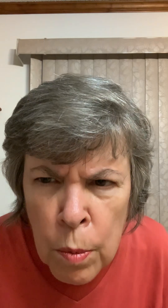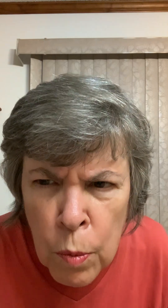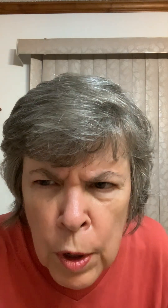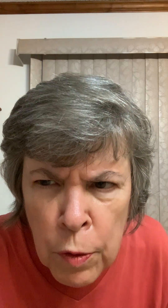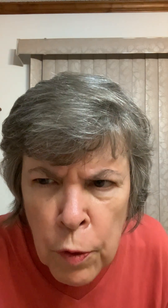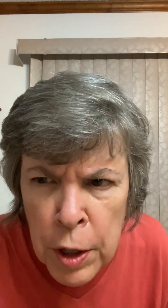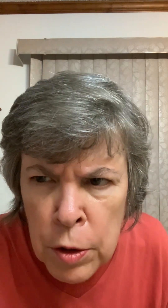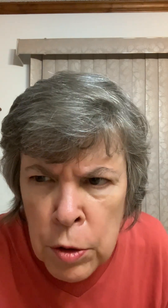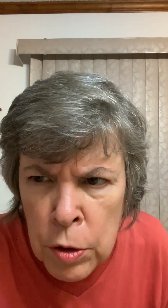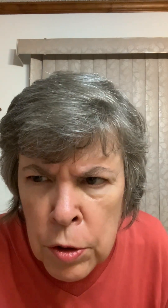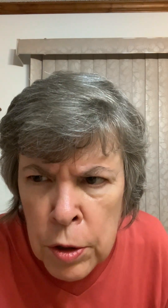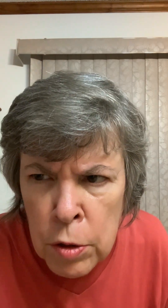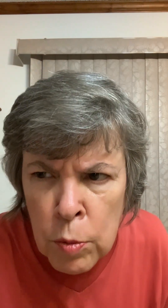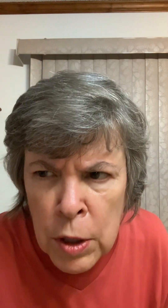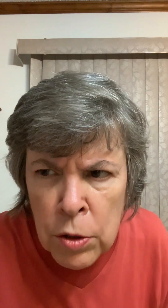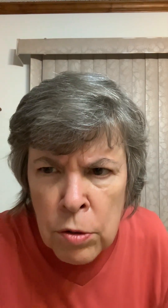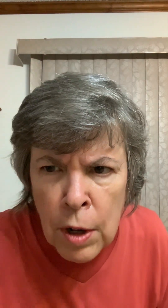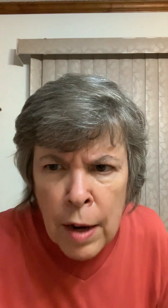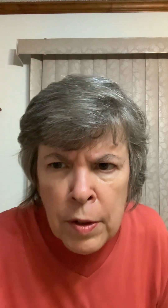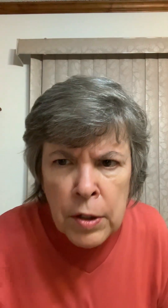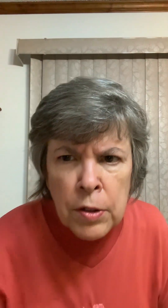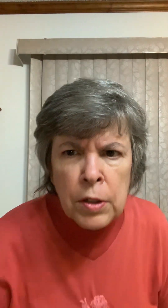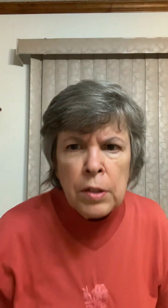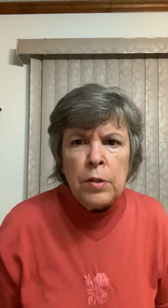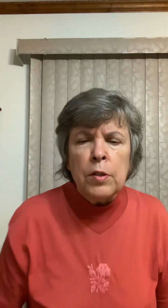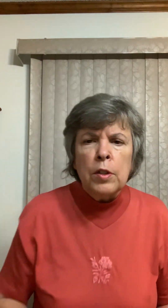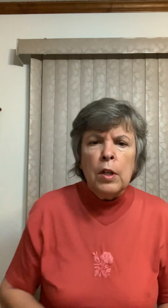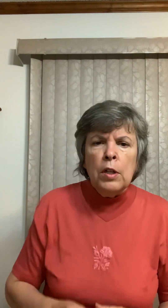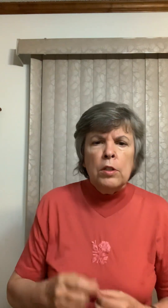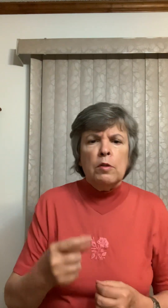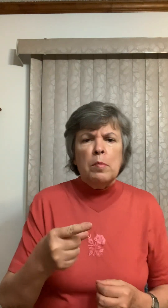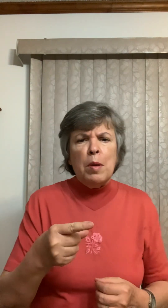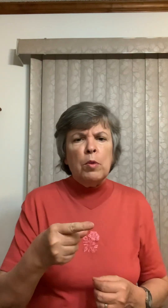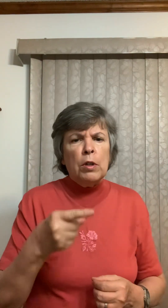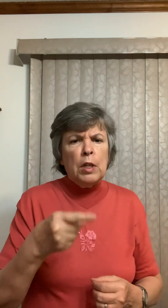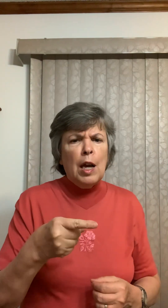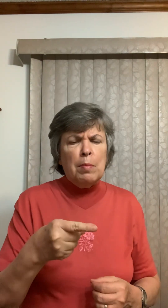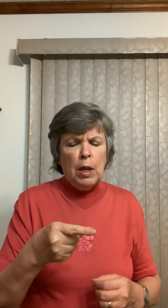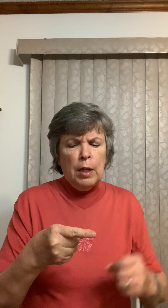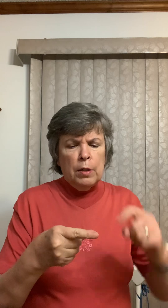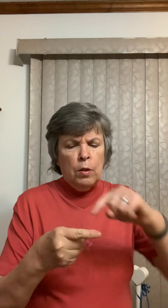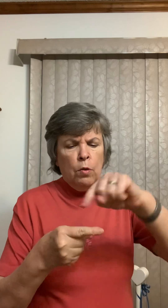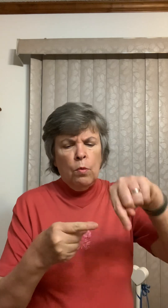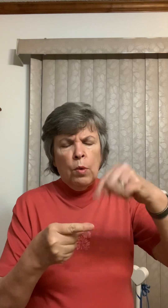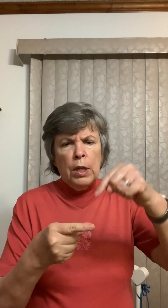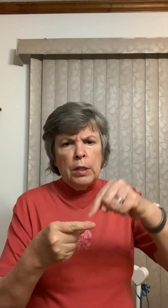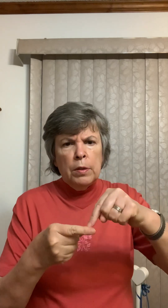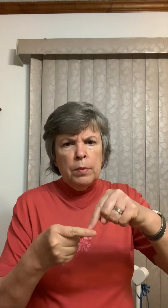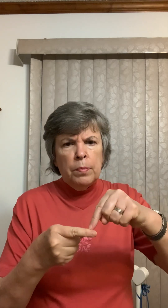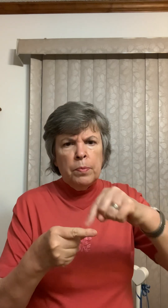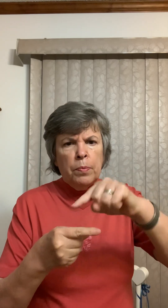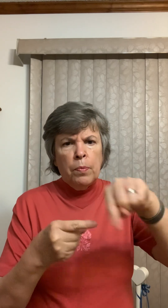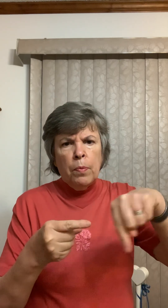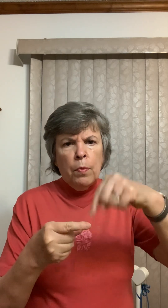When fears are stilled, when strivings cease. So remember our timeline. When